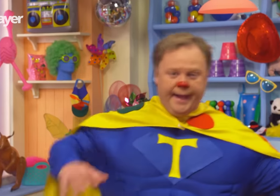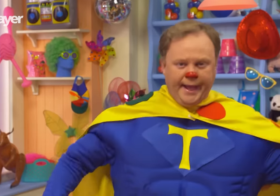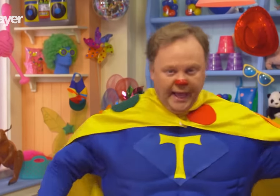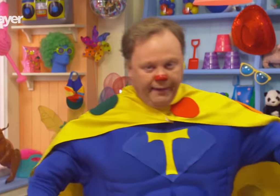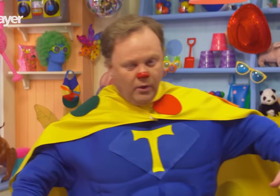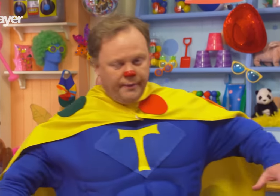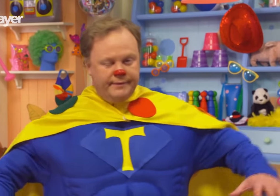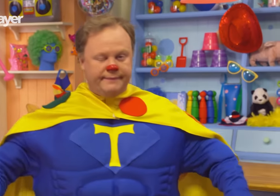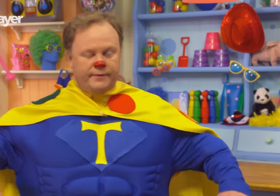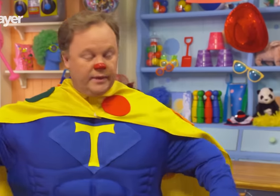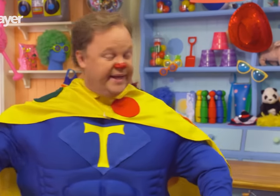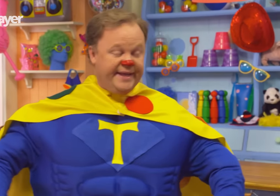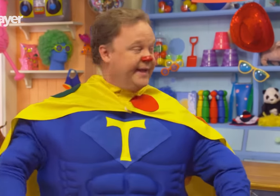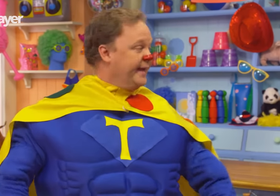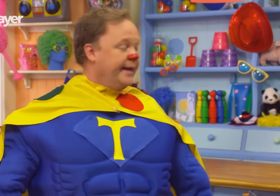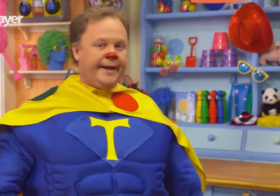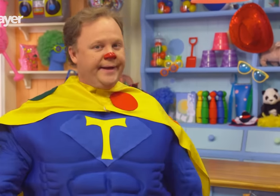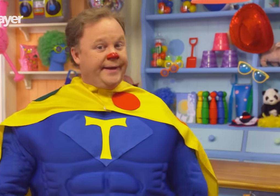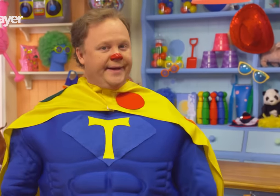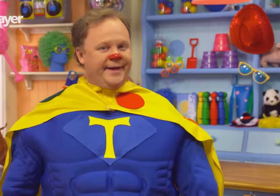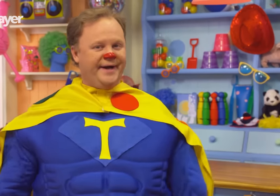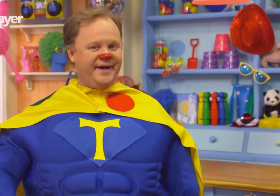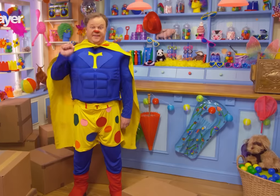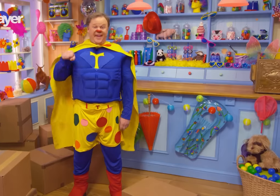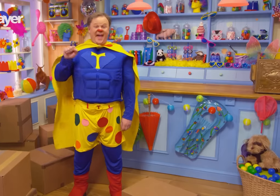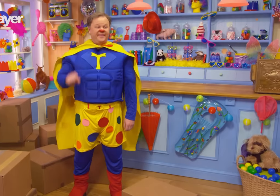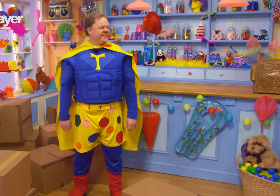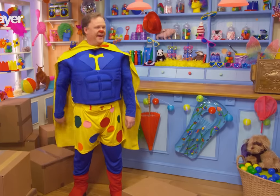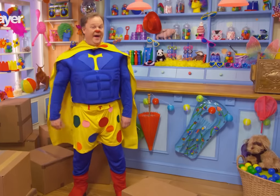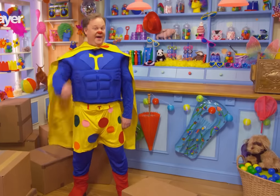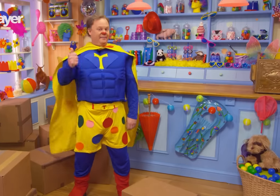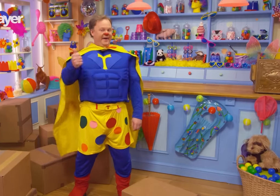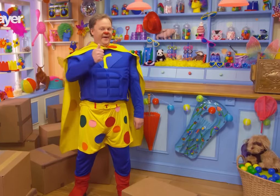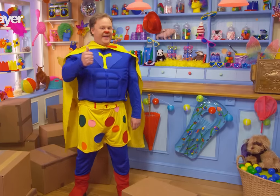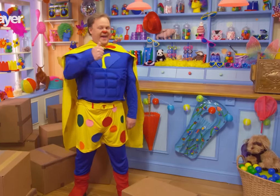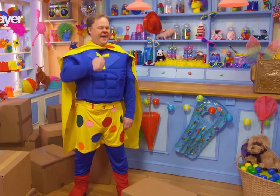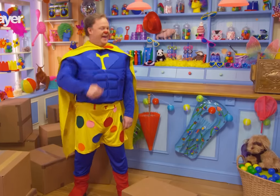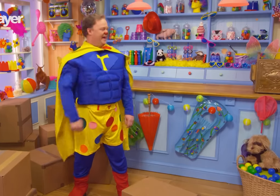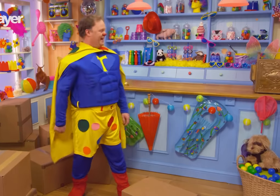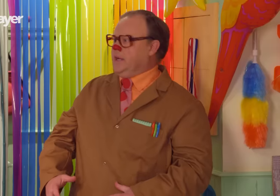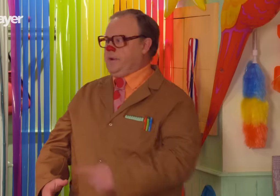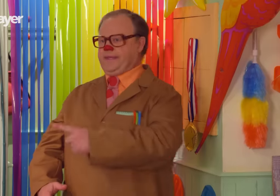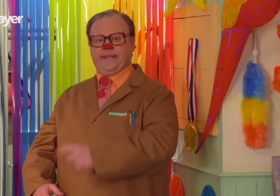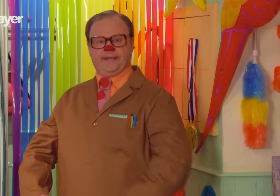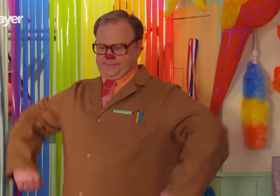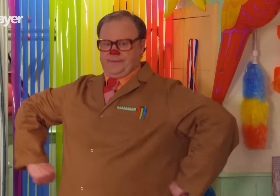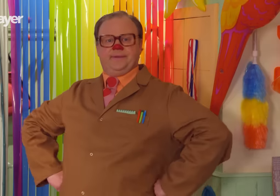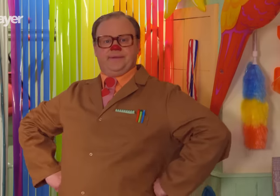Oh dear! Are you okay, Super Tumble? Yes, I'm okay! But I've got